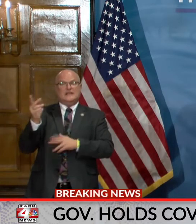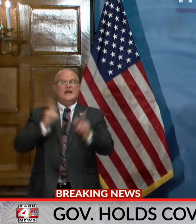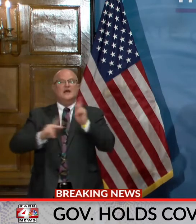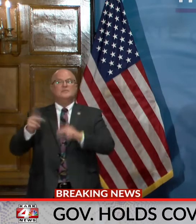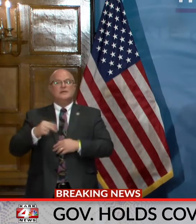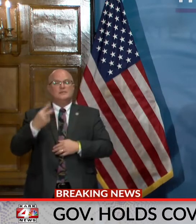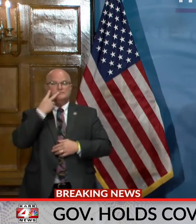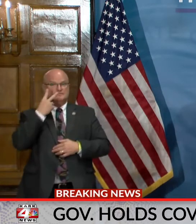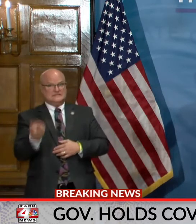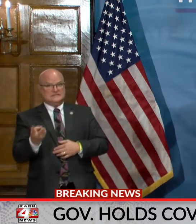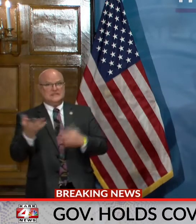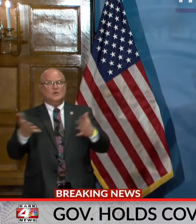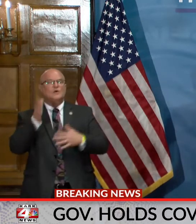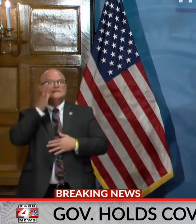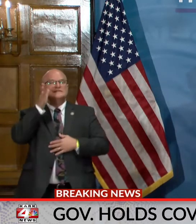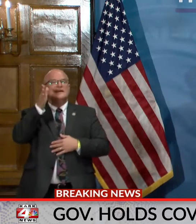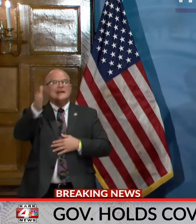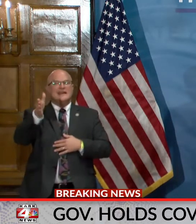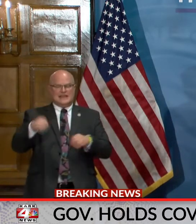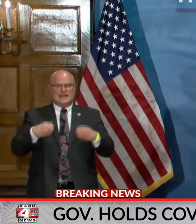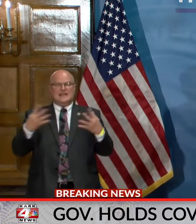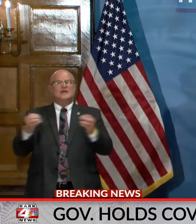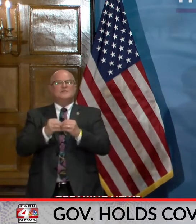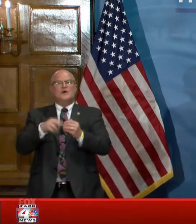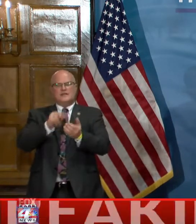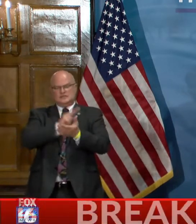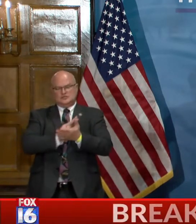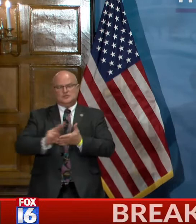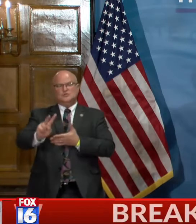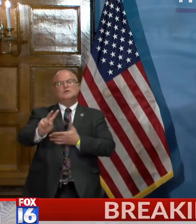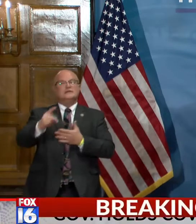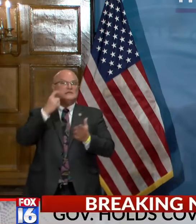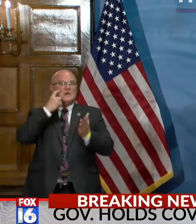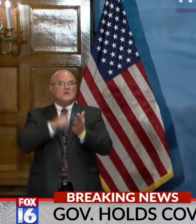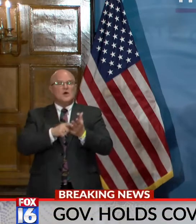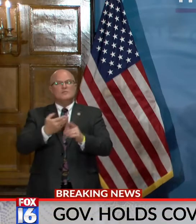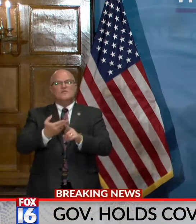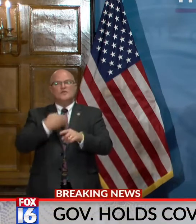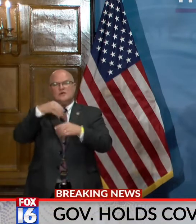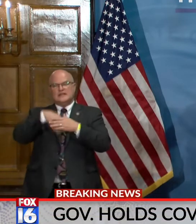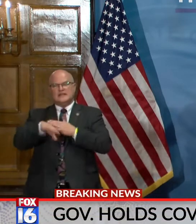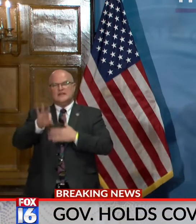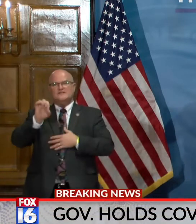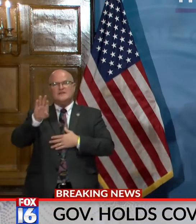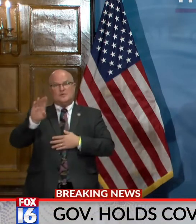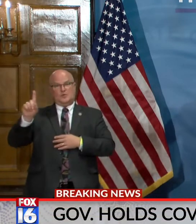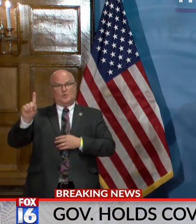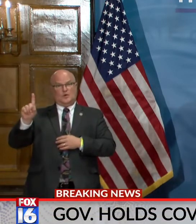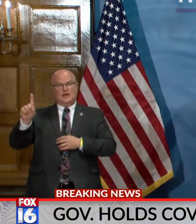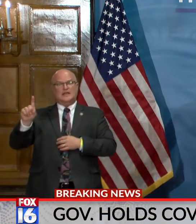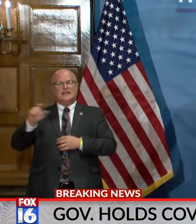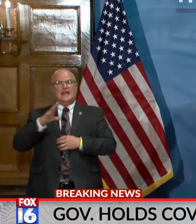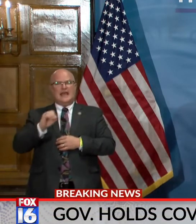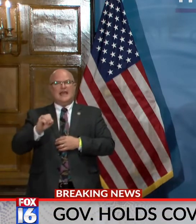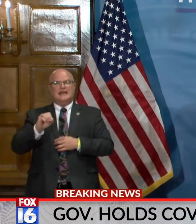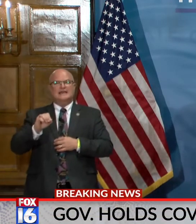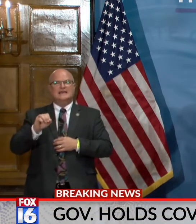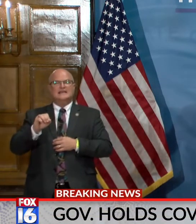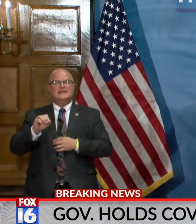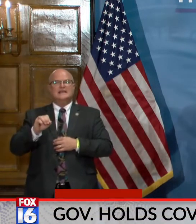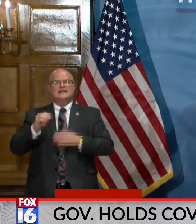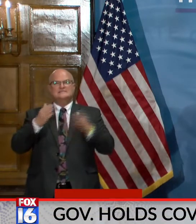can see what's ahead for them, gives them over 2 weeks' notice before we get in to February 1 and the